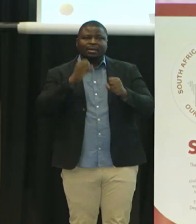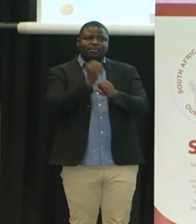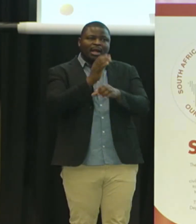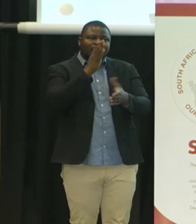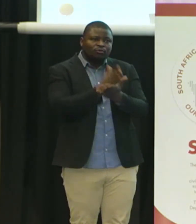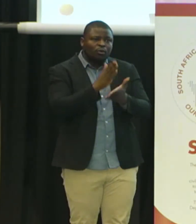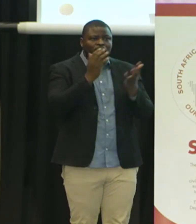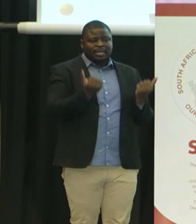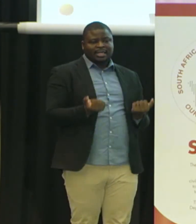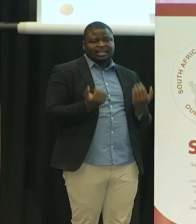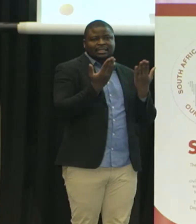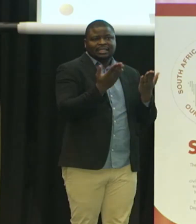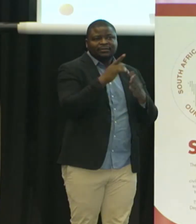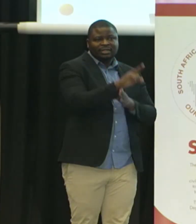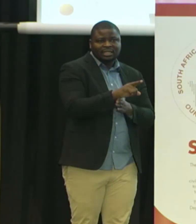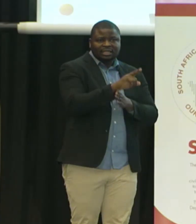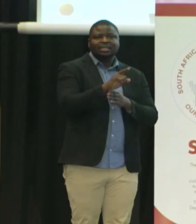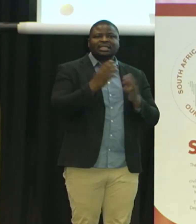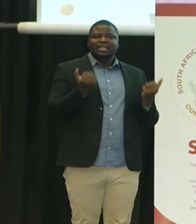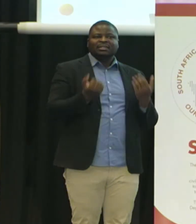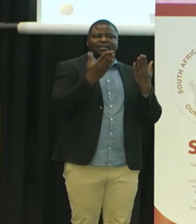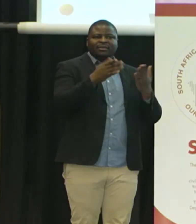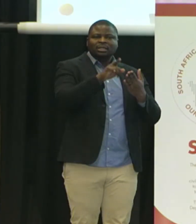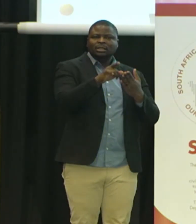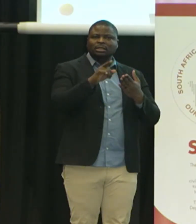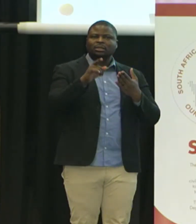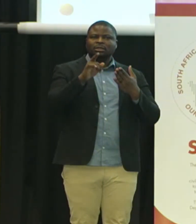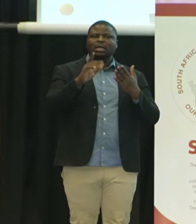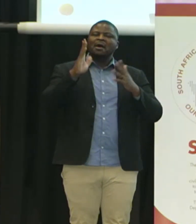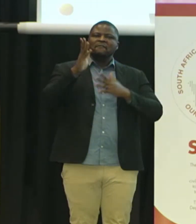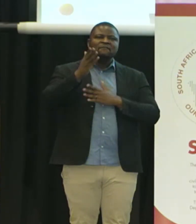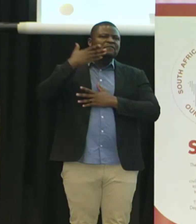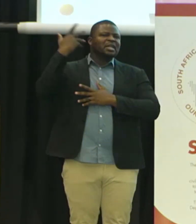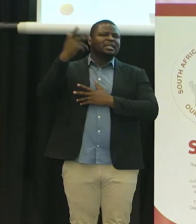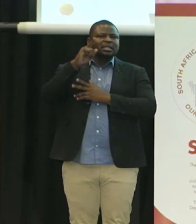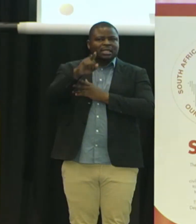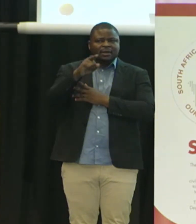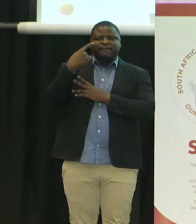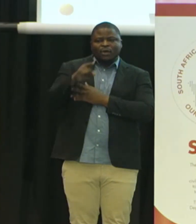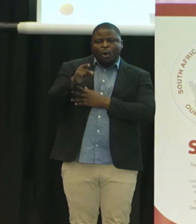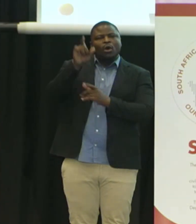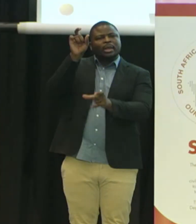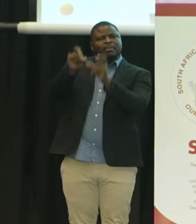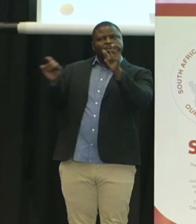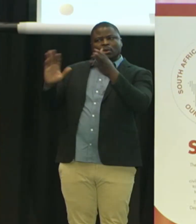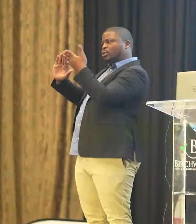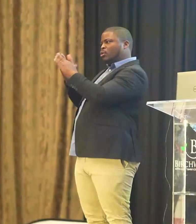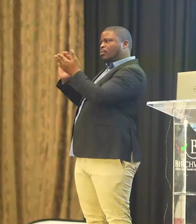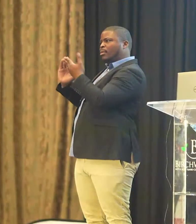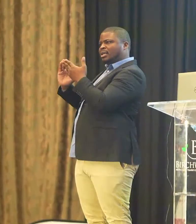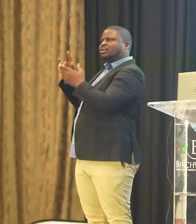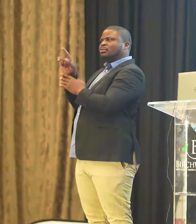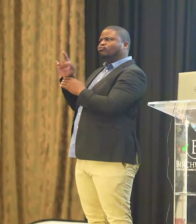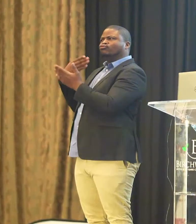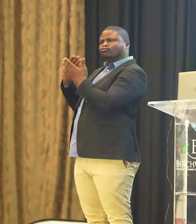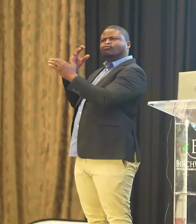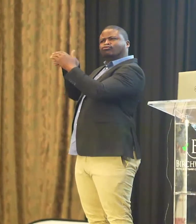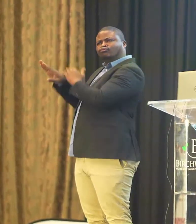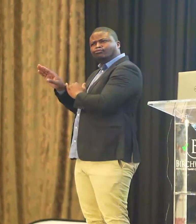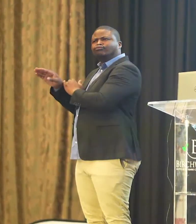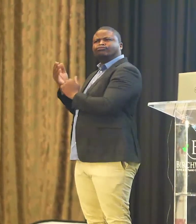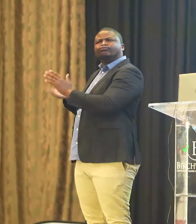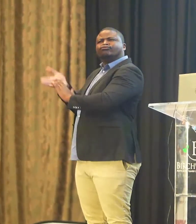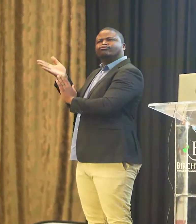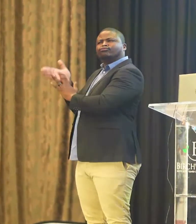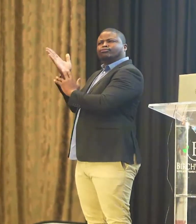friendly towards key population. And then we wouldn't be doing that without making sure that we first start